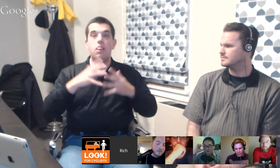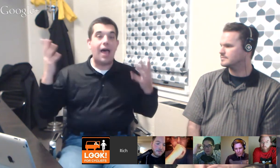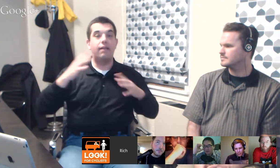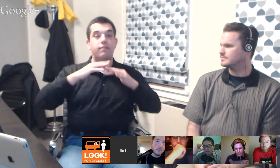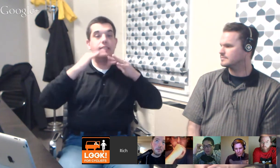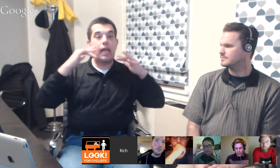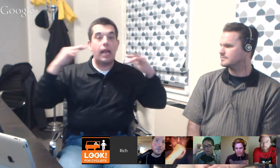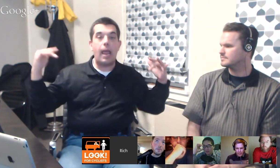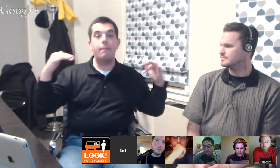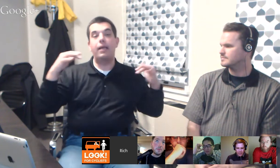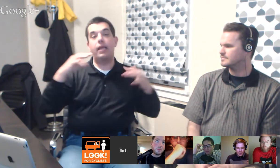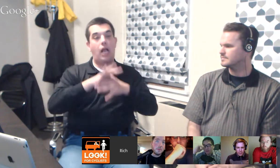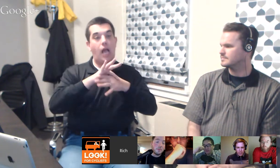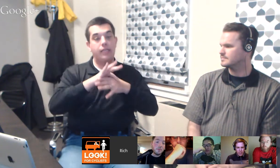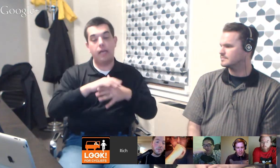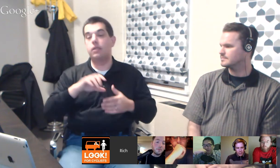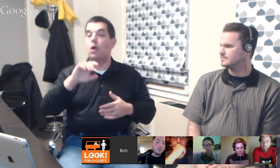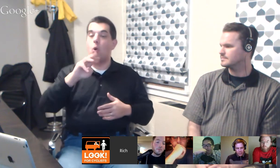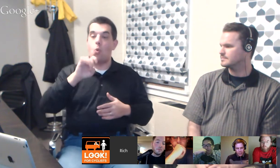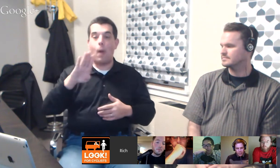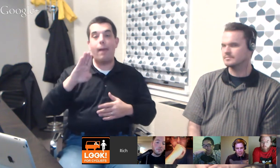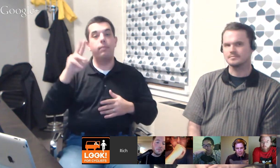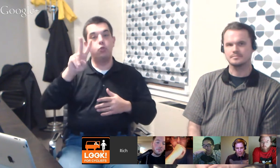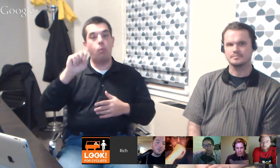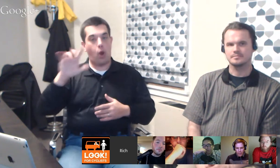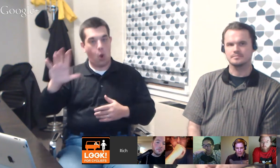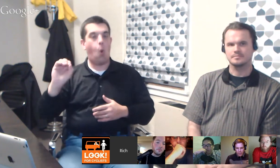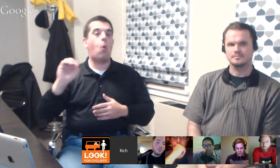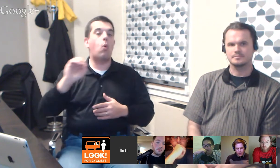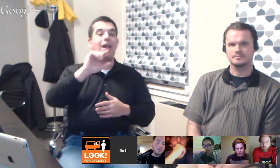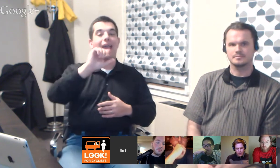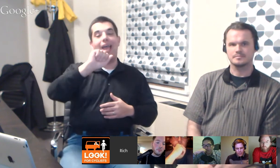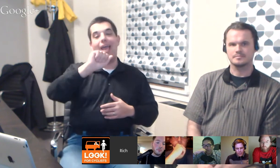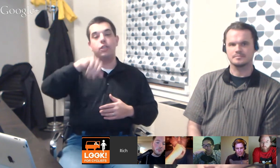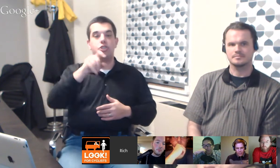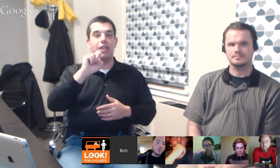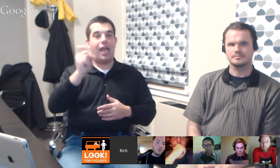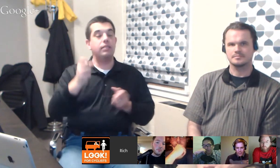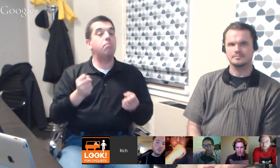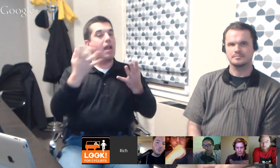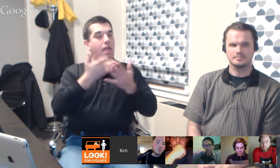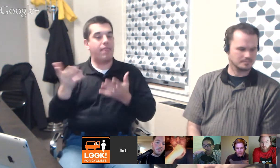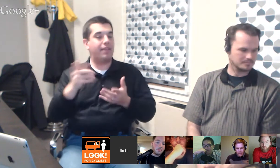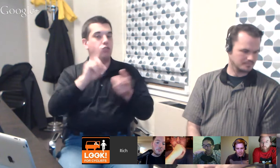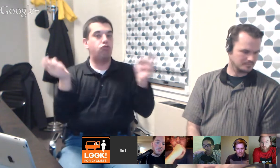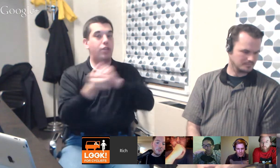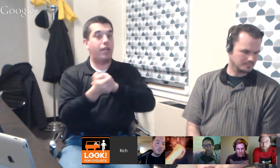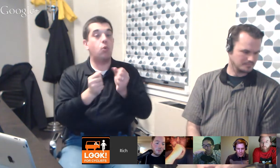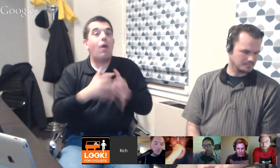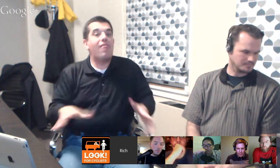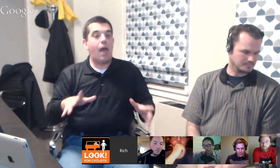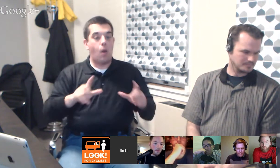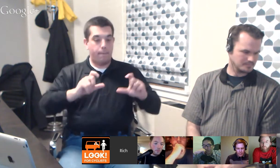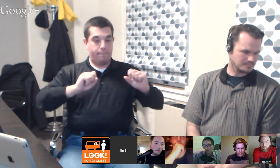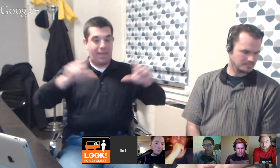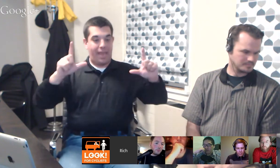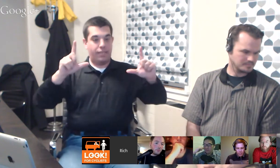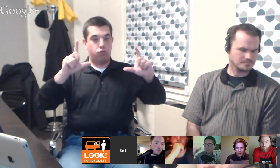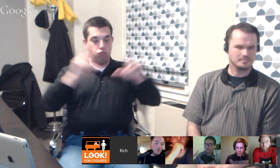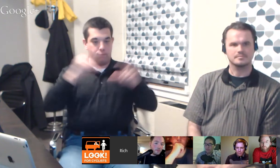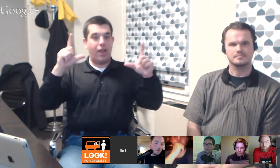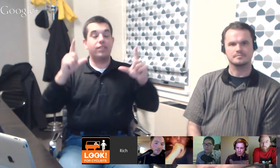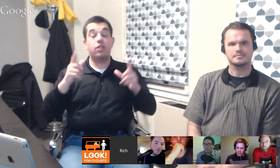2.0, a lot of AJAX. Things are changing on the page without a page refresh. And that is